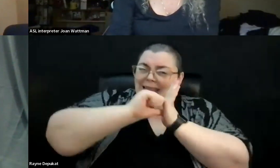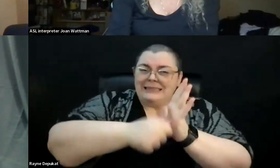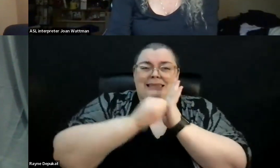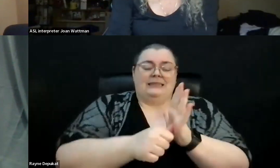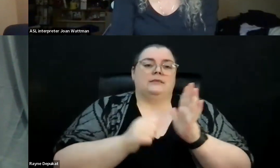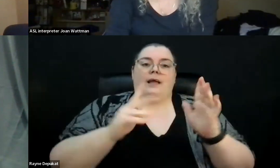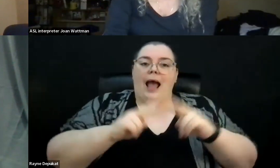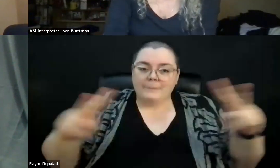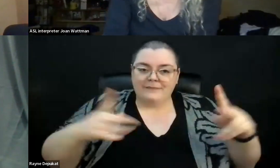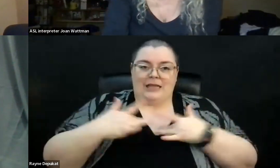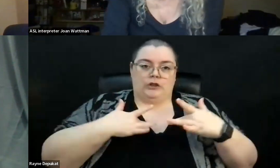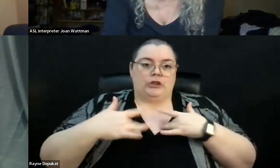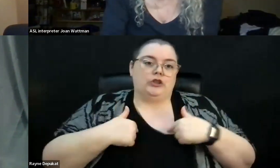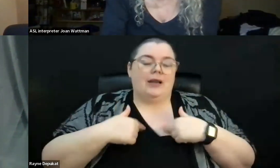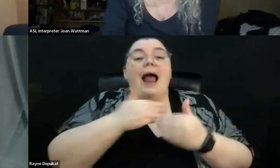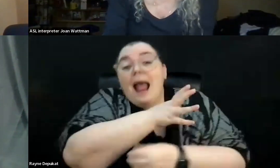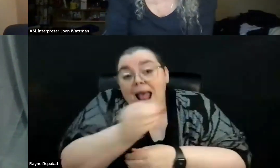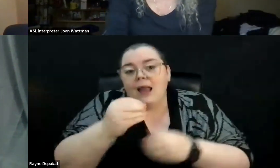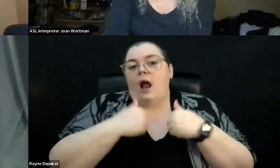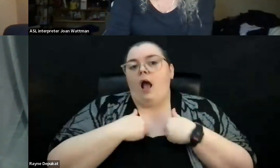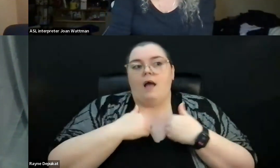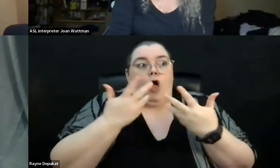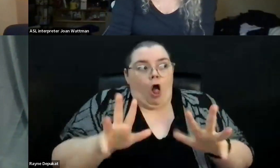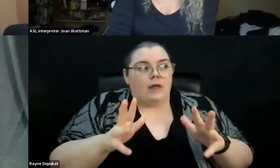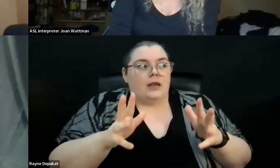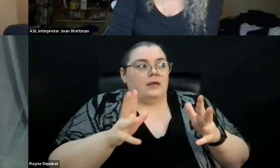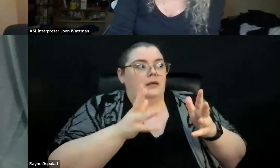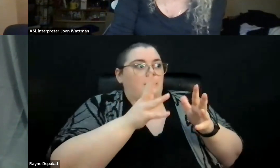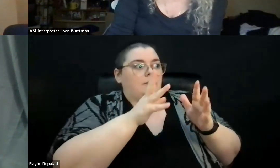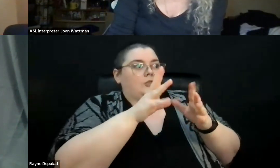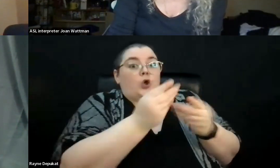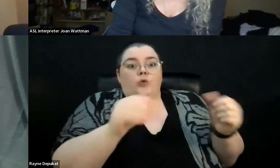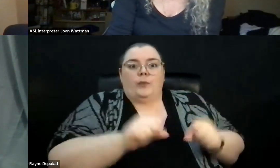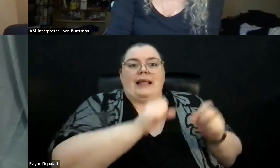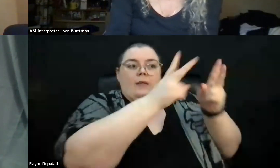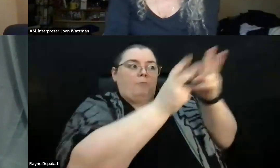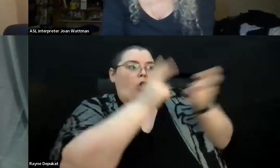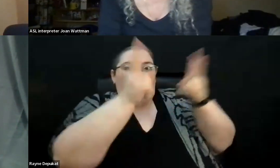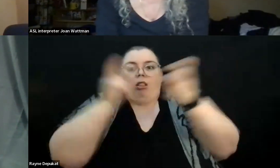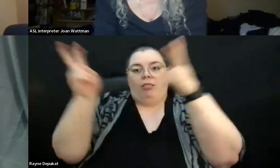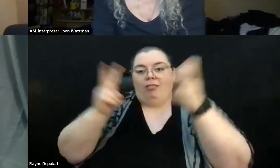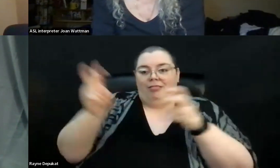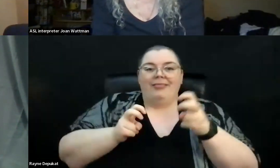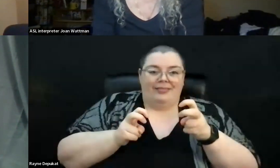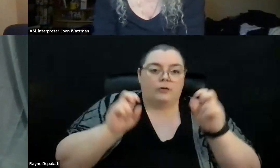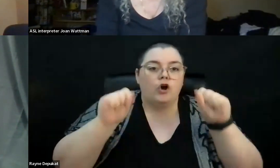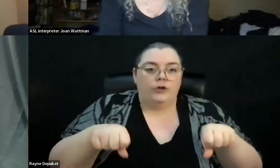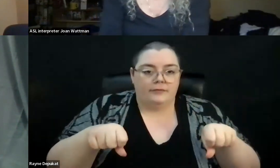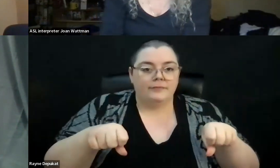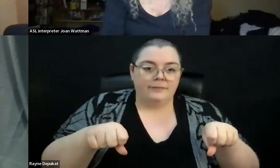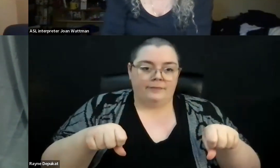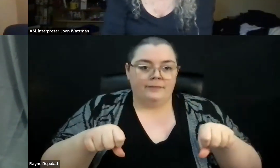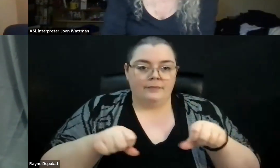they're getting information so subpar, and that's a huge concern. And there are